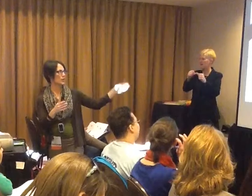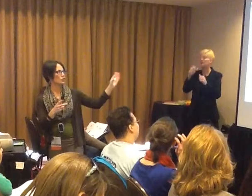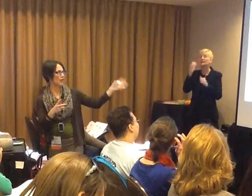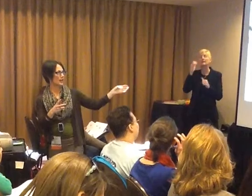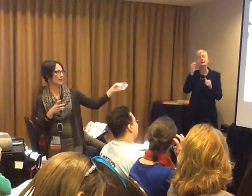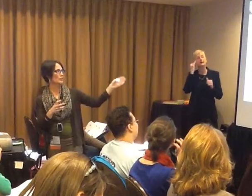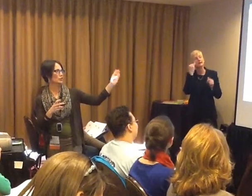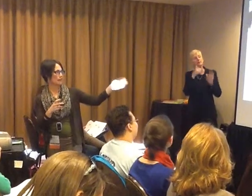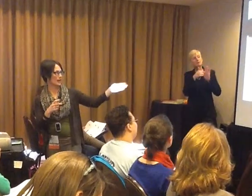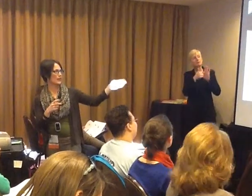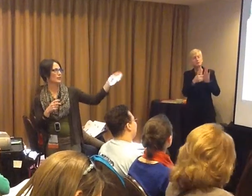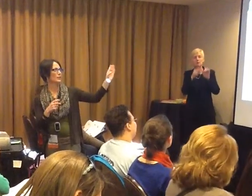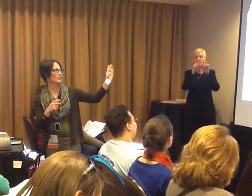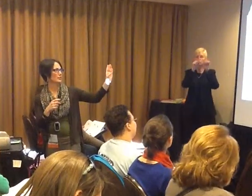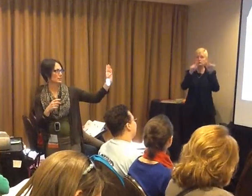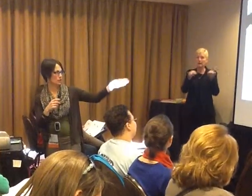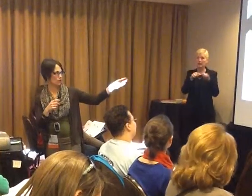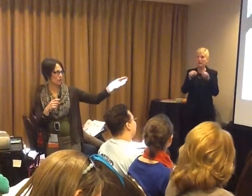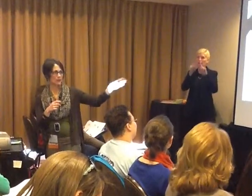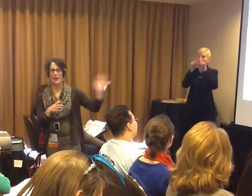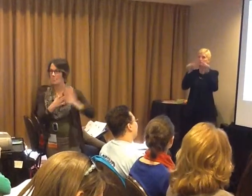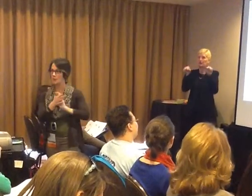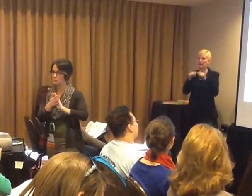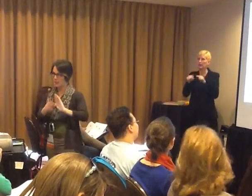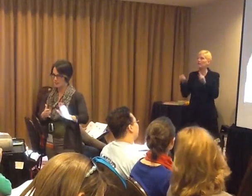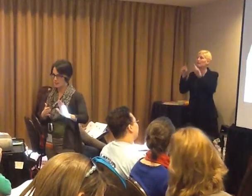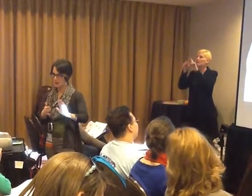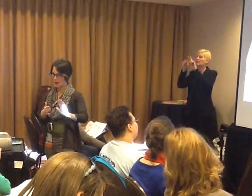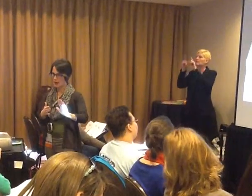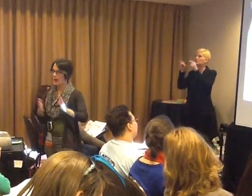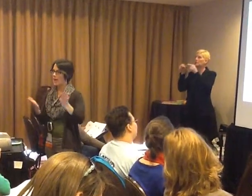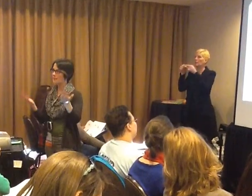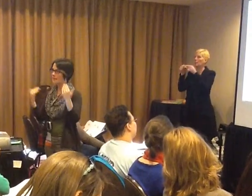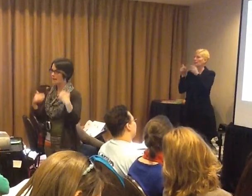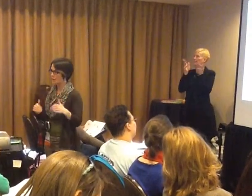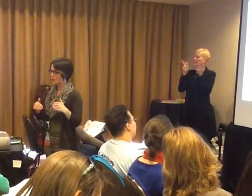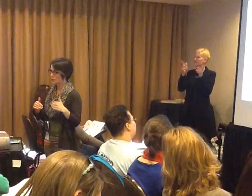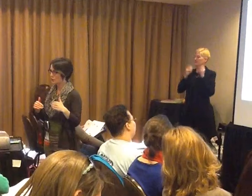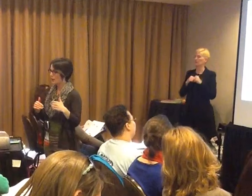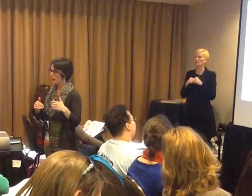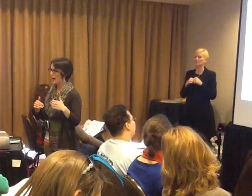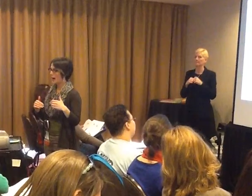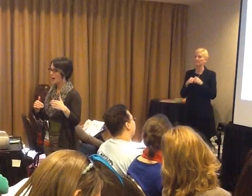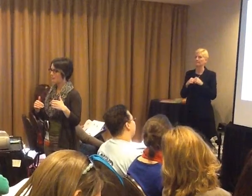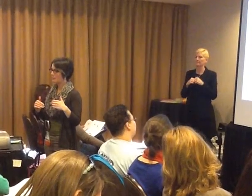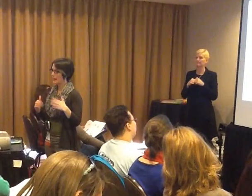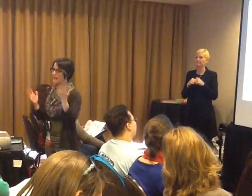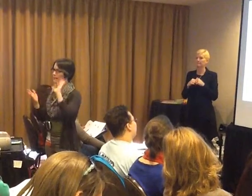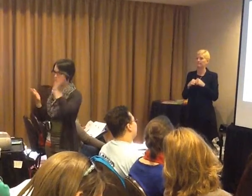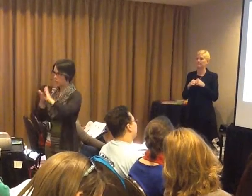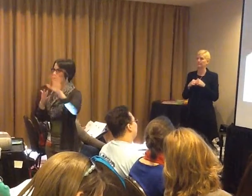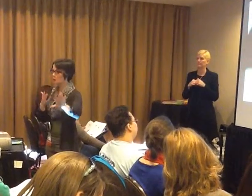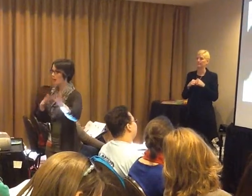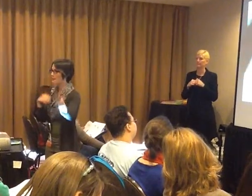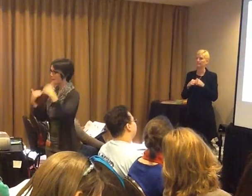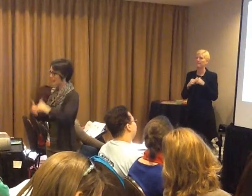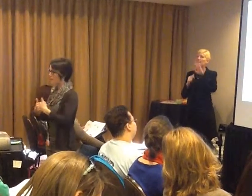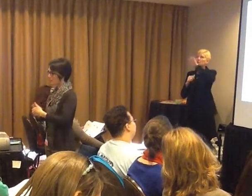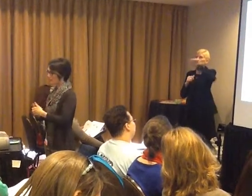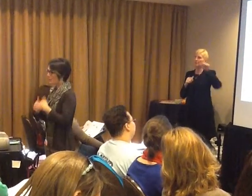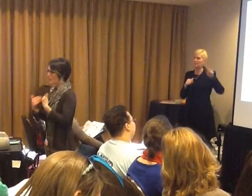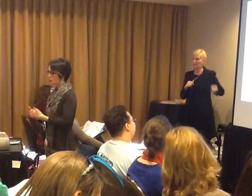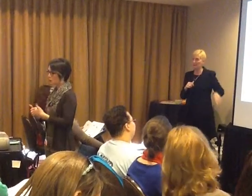showed triangle, triangle, circle, and then you left it there, and they had to, and then like you took it away, and